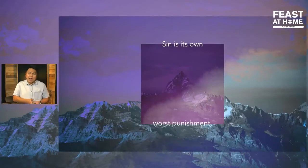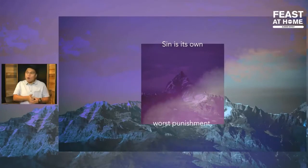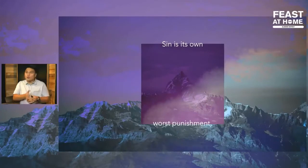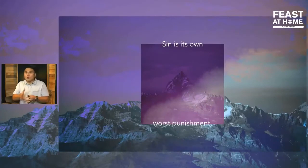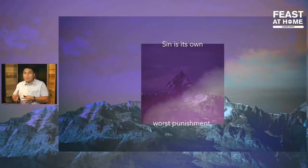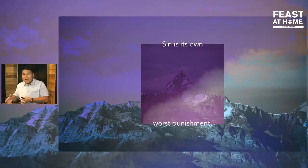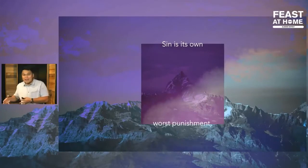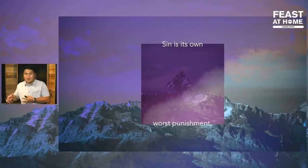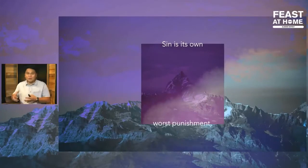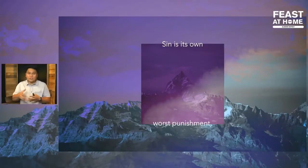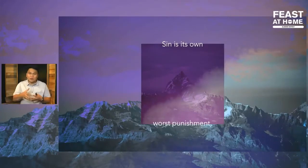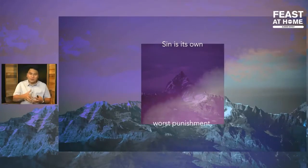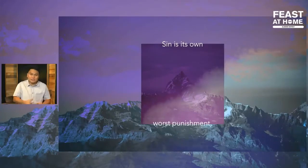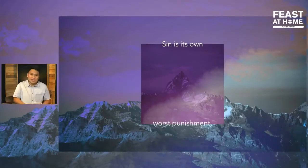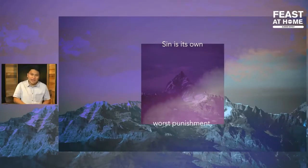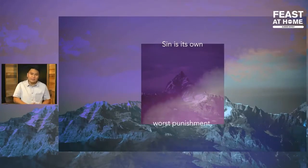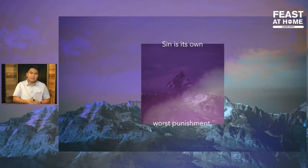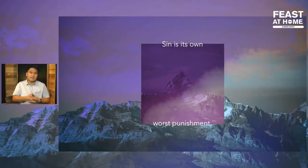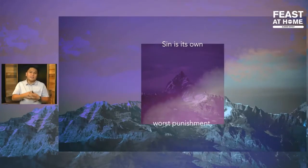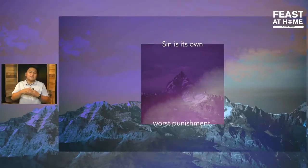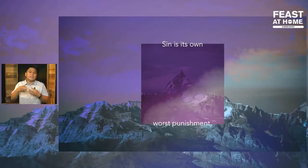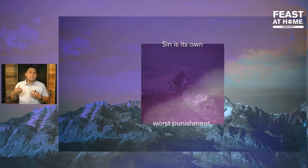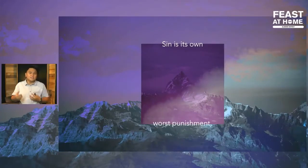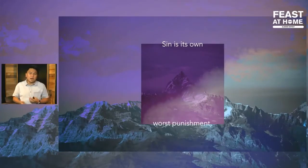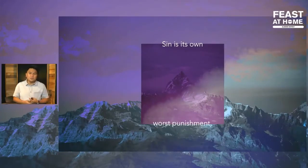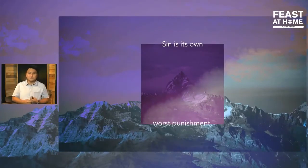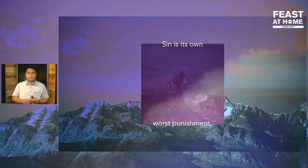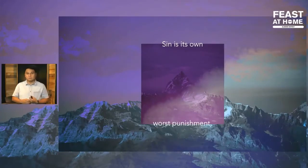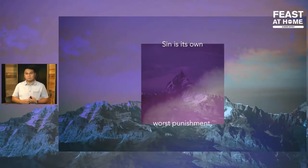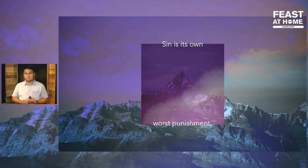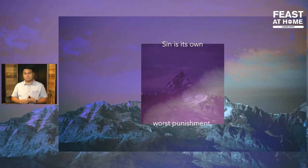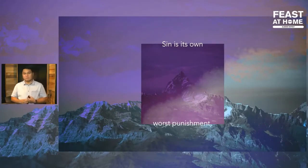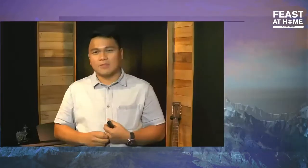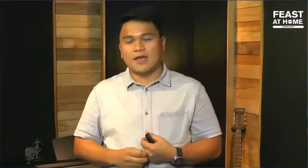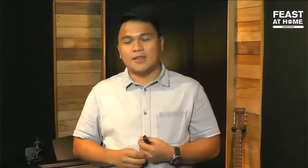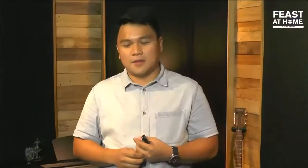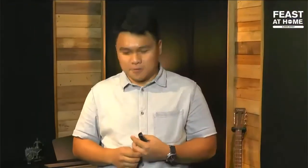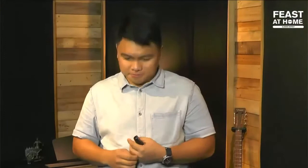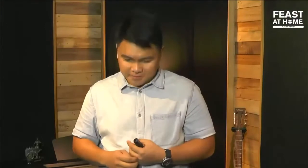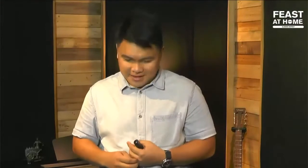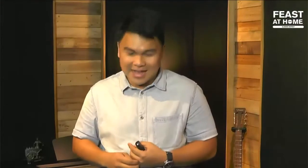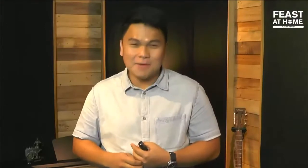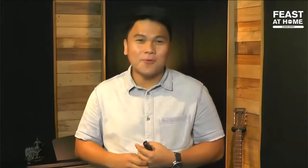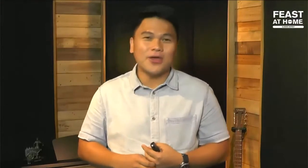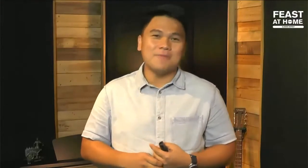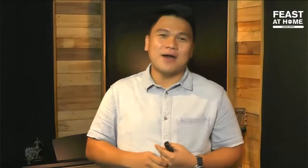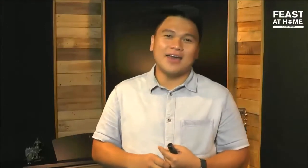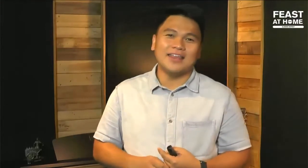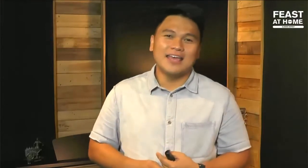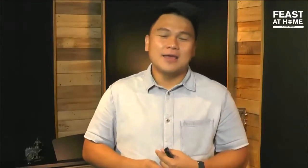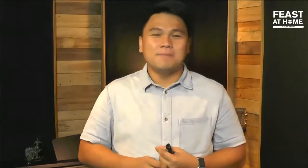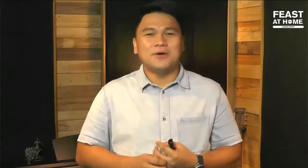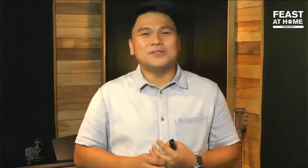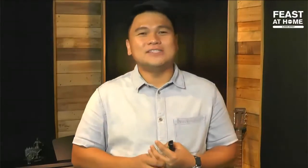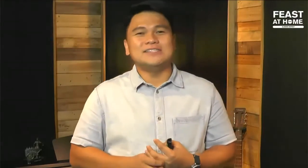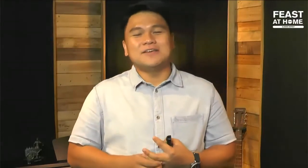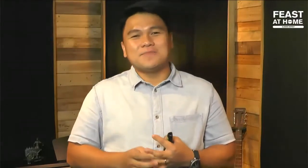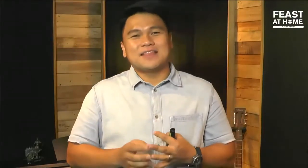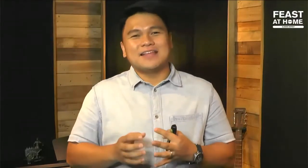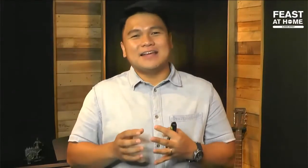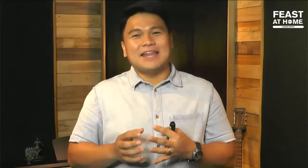ka, automatic consequence niyan is destruction. Ay nako. Alam ko yan. Bakit?